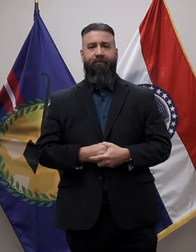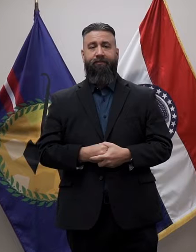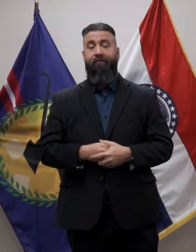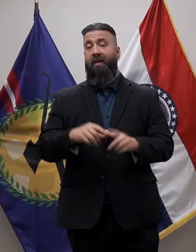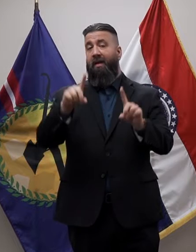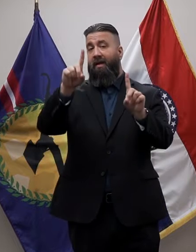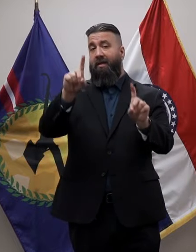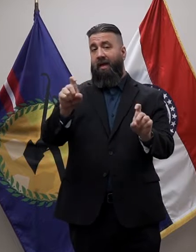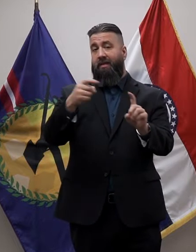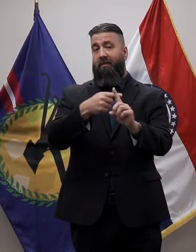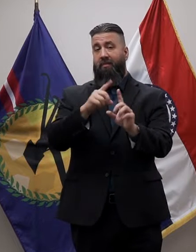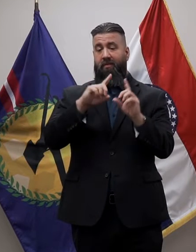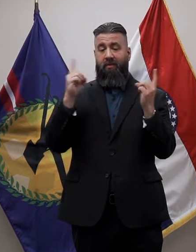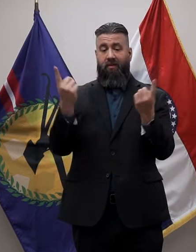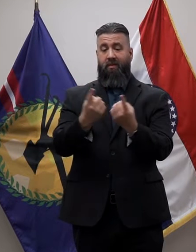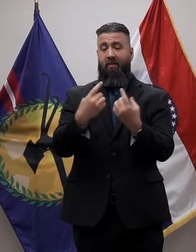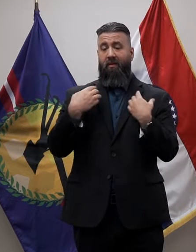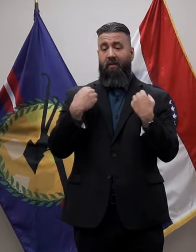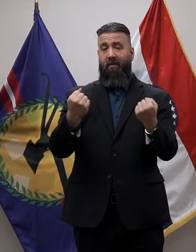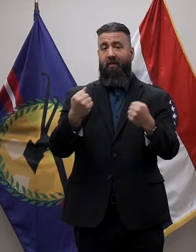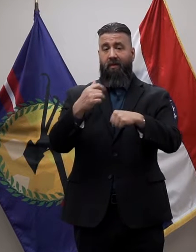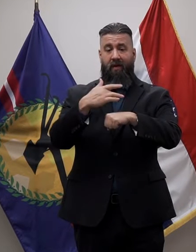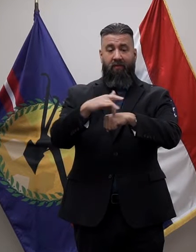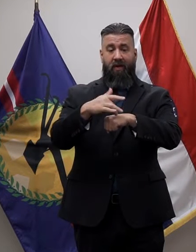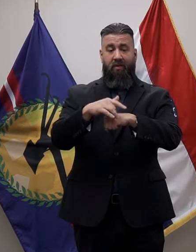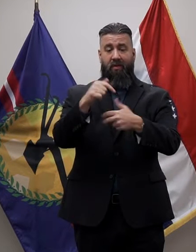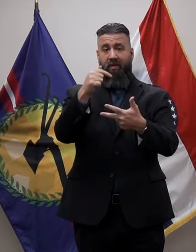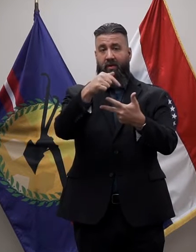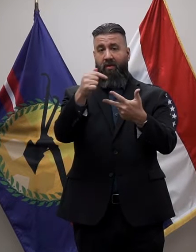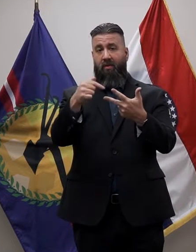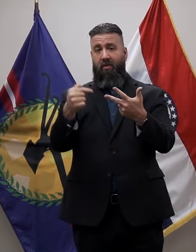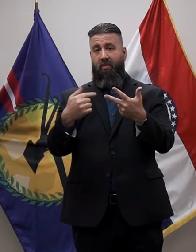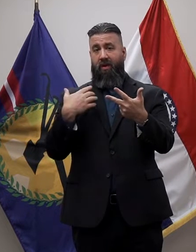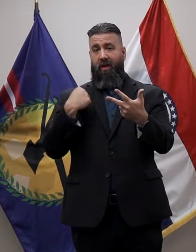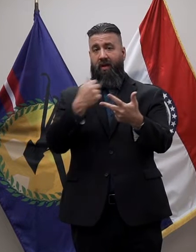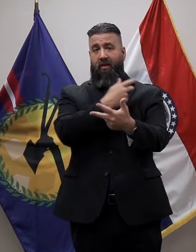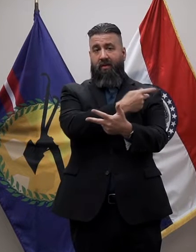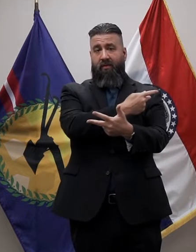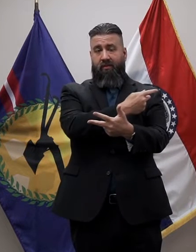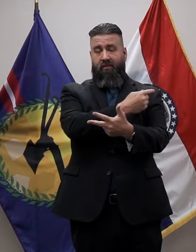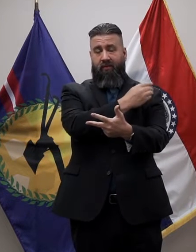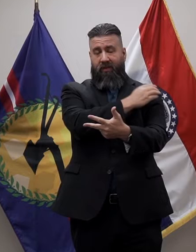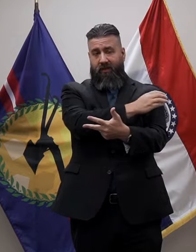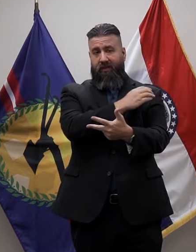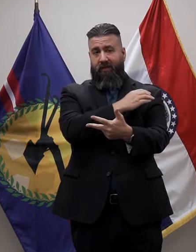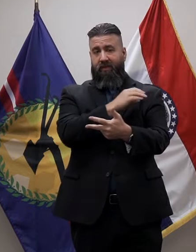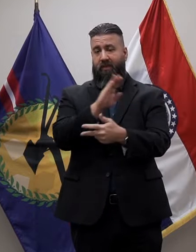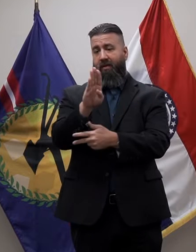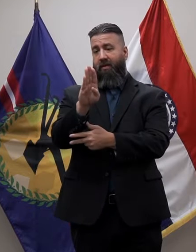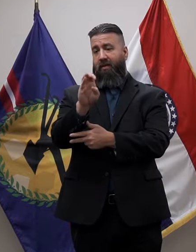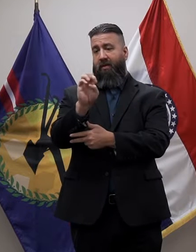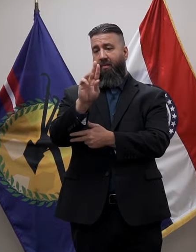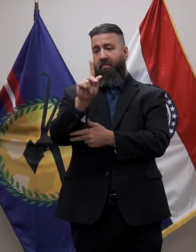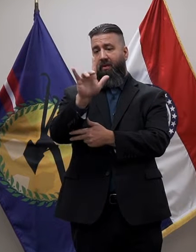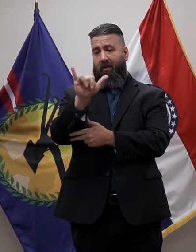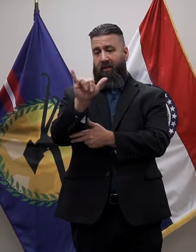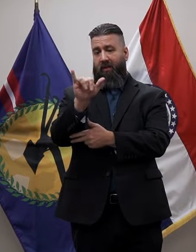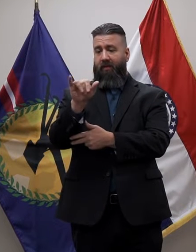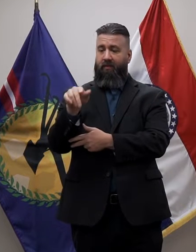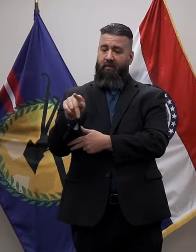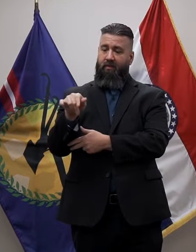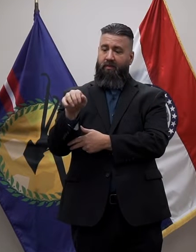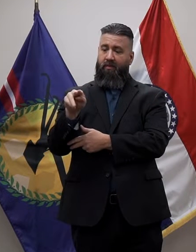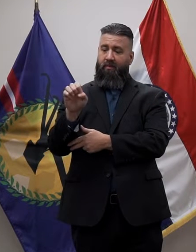Testing by the Department of Public Health is available at our 3 permanent health clinics in Berkeley, in Pine Lawn, and Sunset